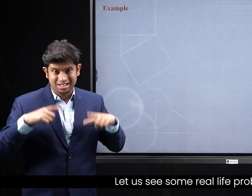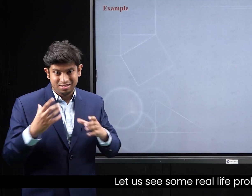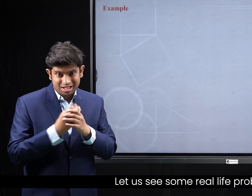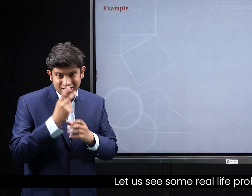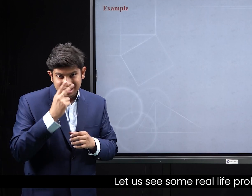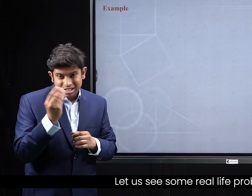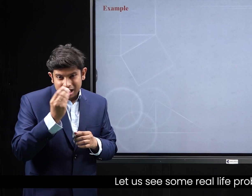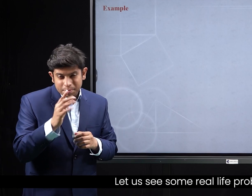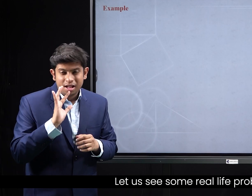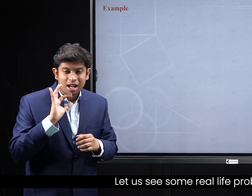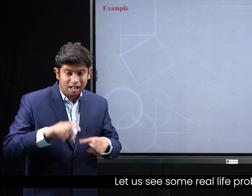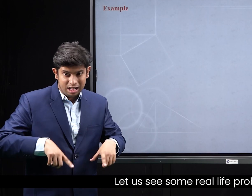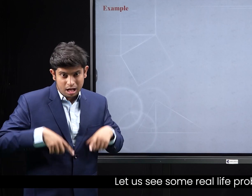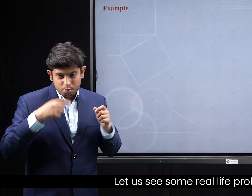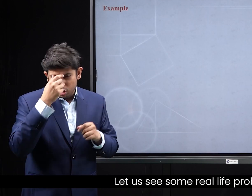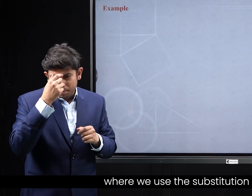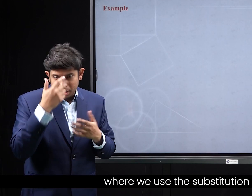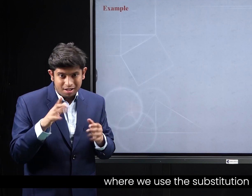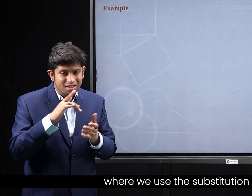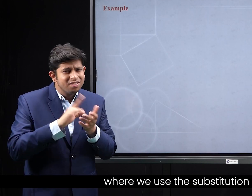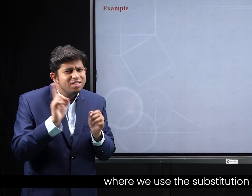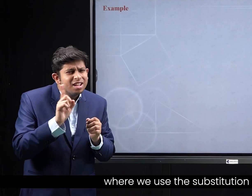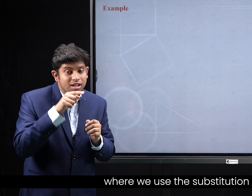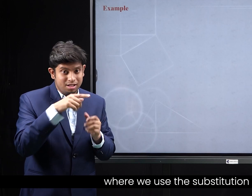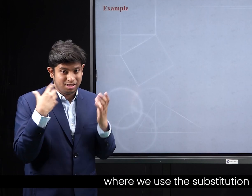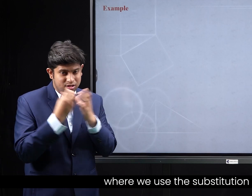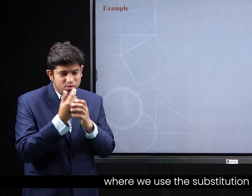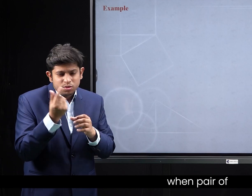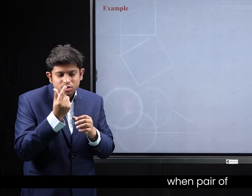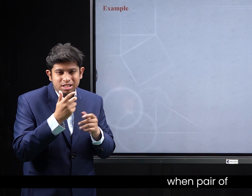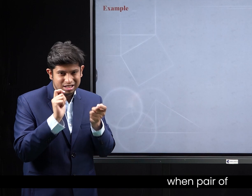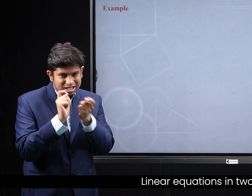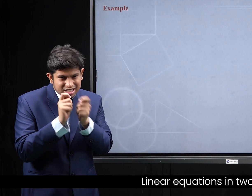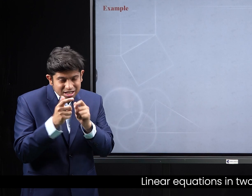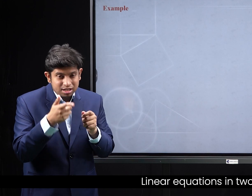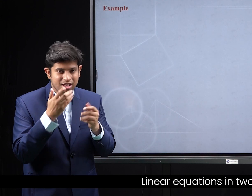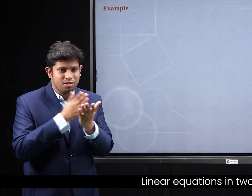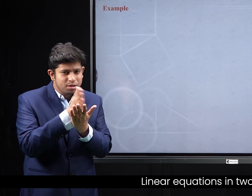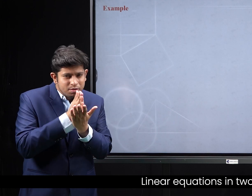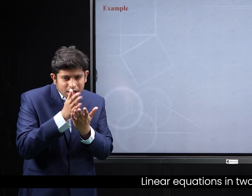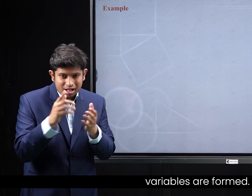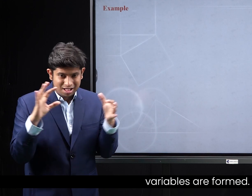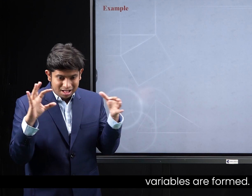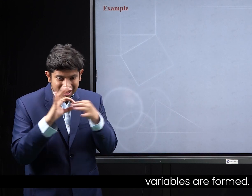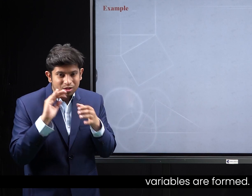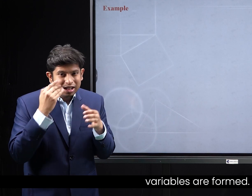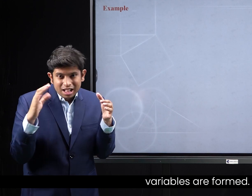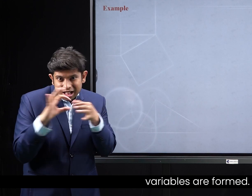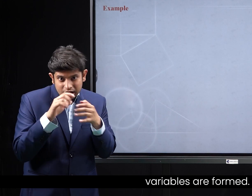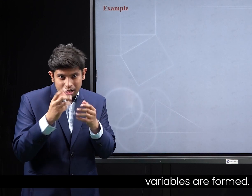Let us see some real life problems where we use the substitution method when pair of linear equations in two variables are formed.